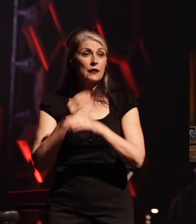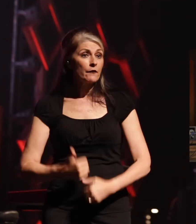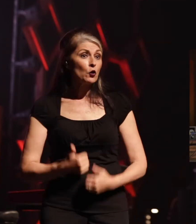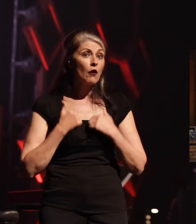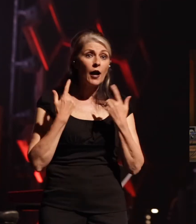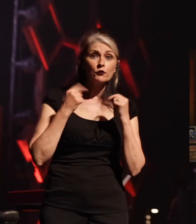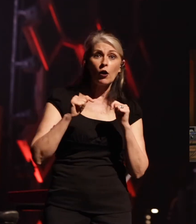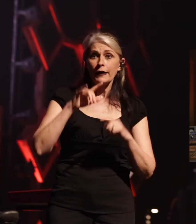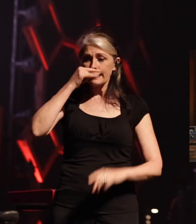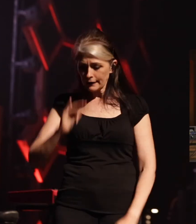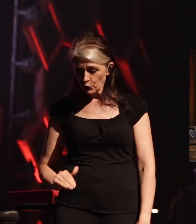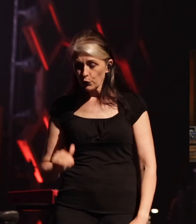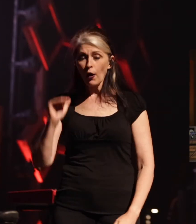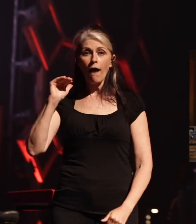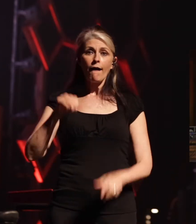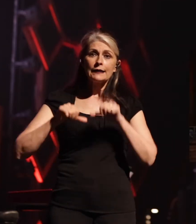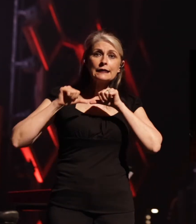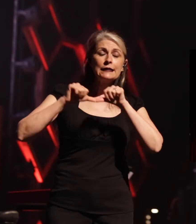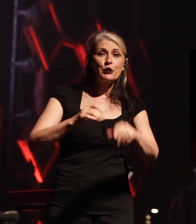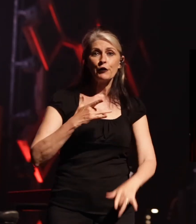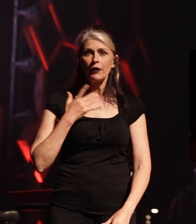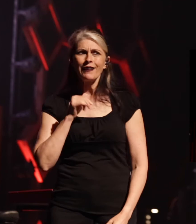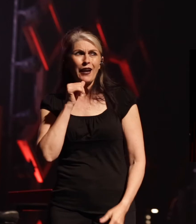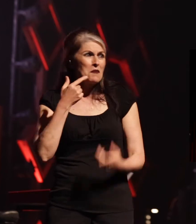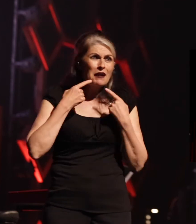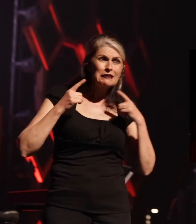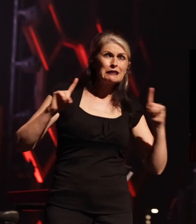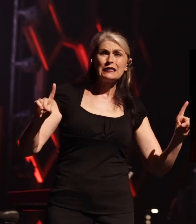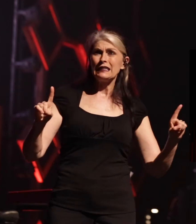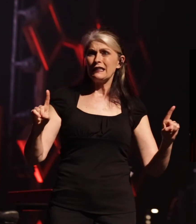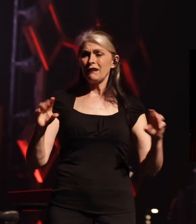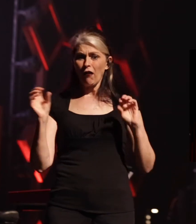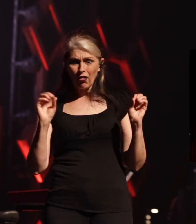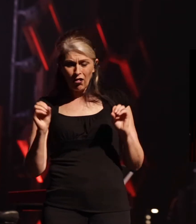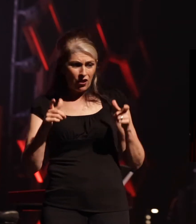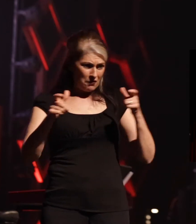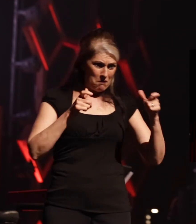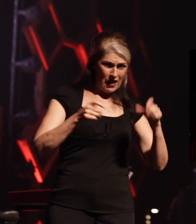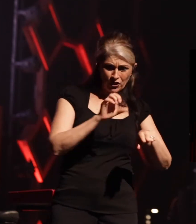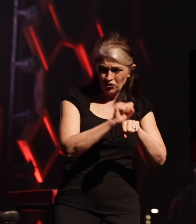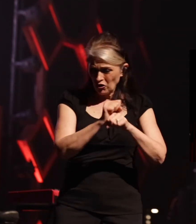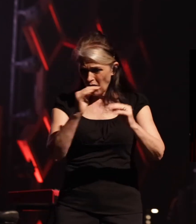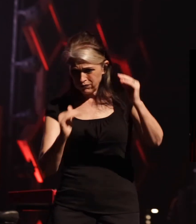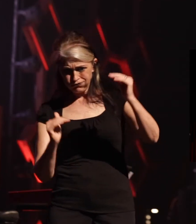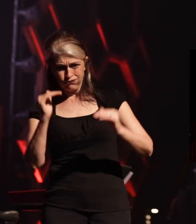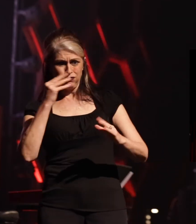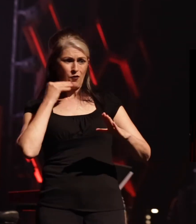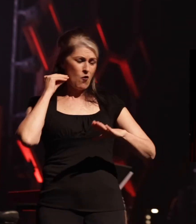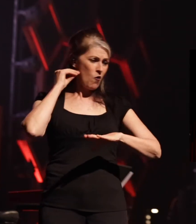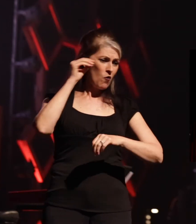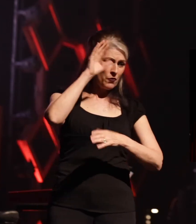kids and keep things going, feeling like you're not succeeding maybe in anything, trying to manage the job, the home, the husbands. Hopefully you just